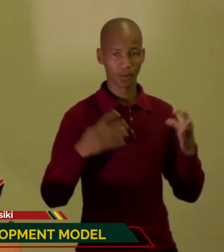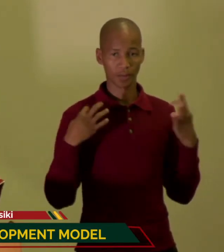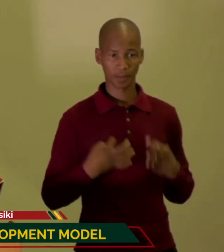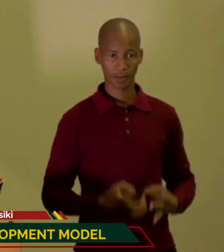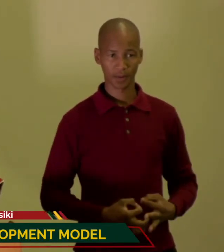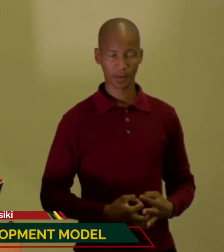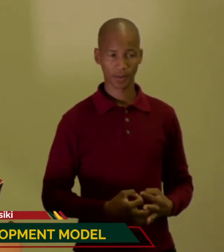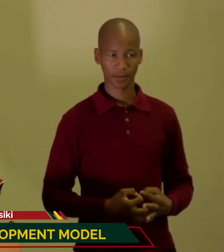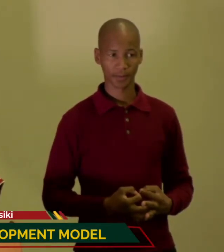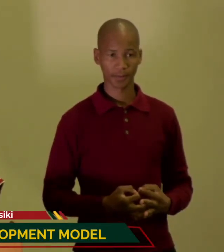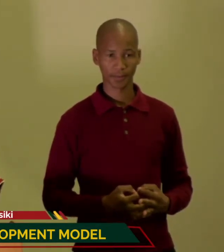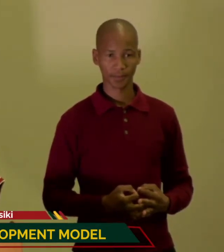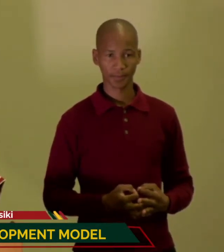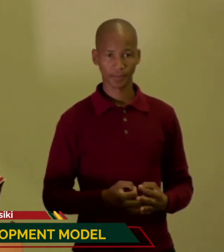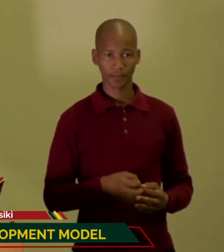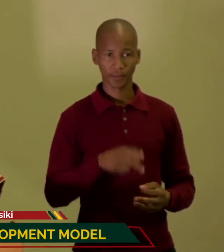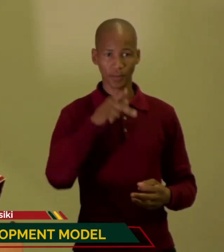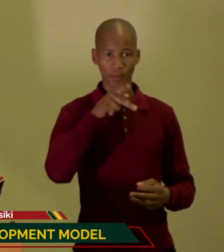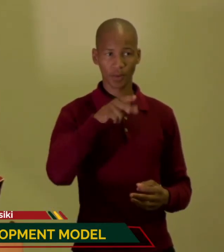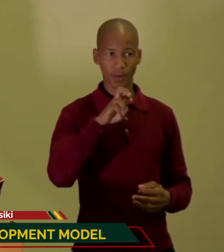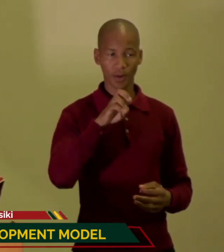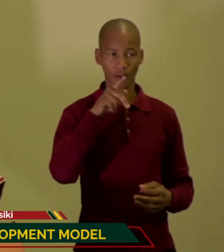Councillor Pepeng,